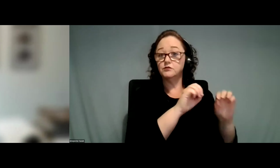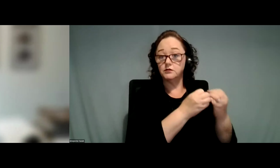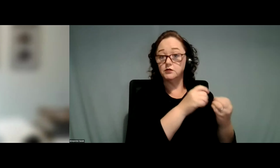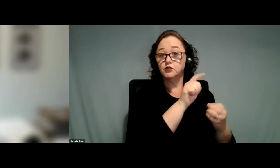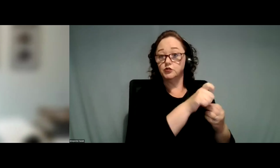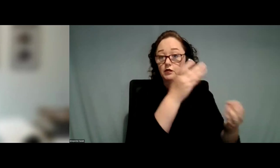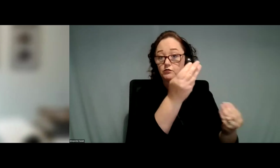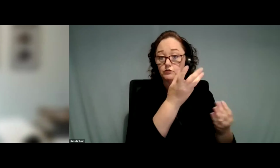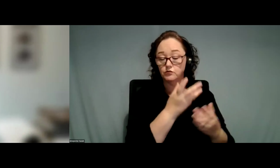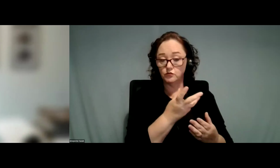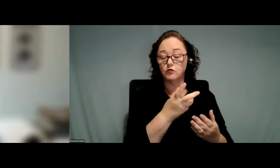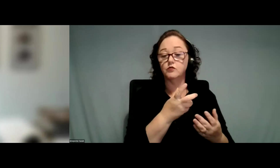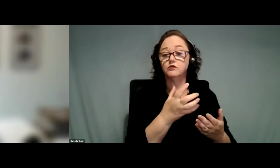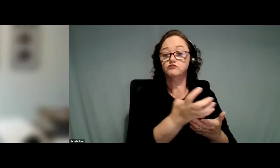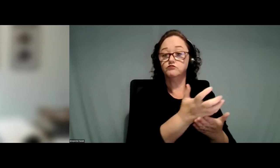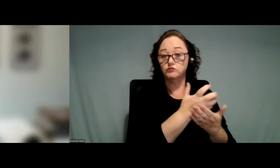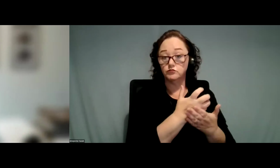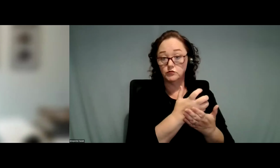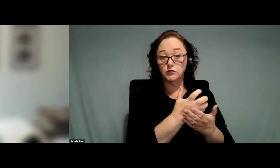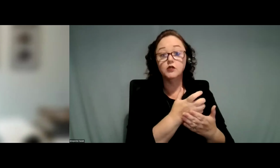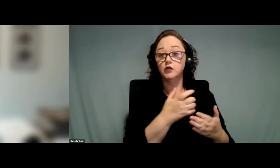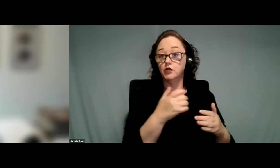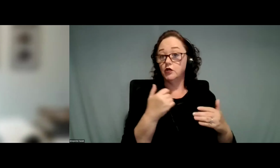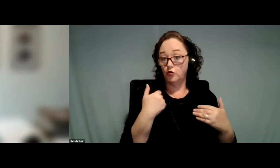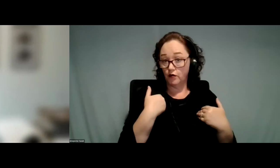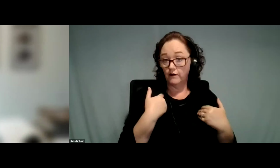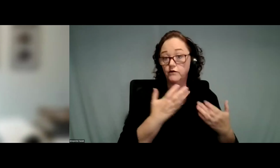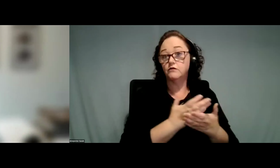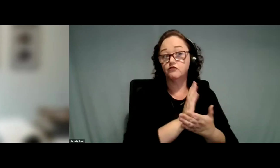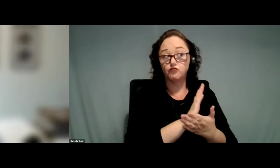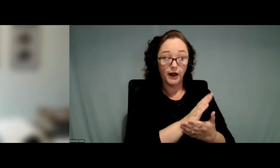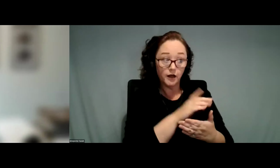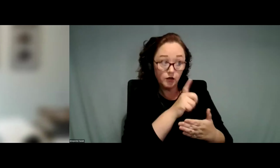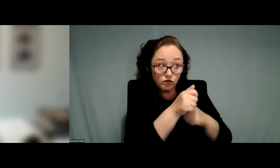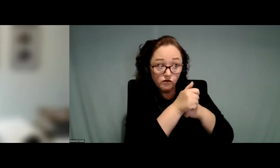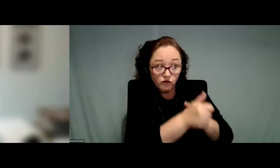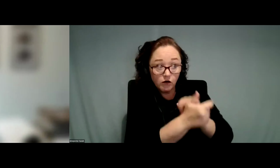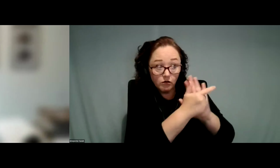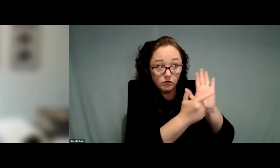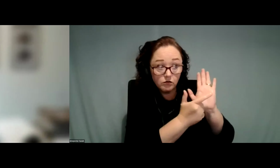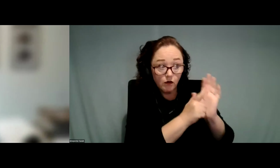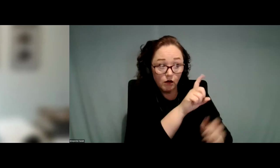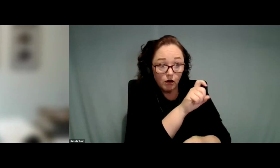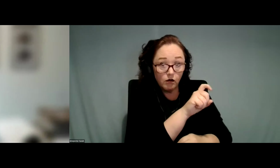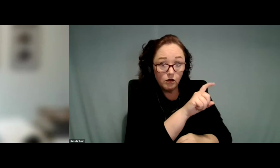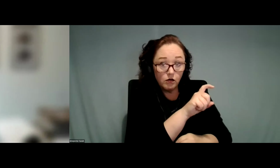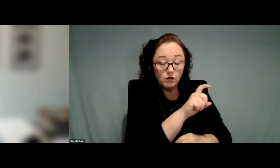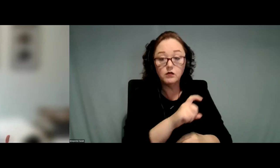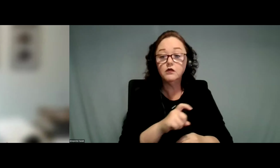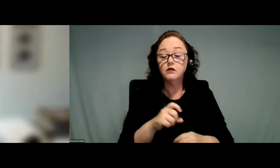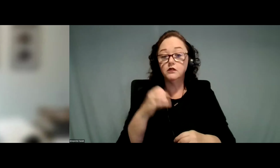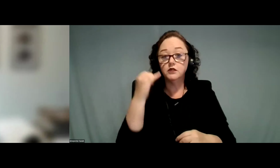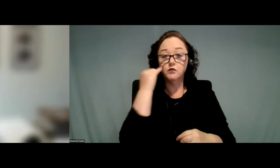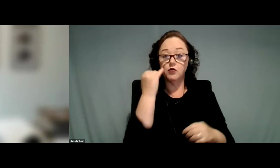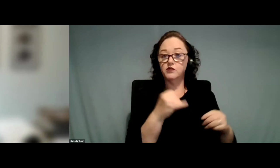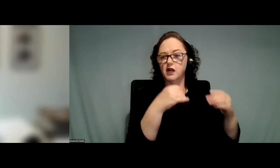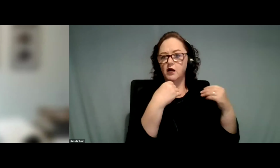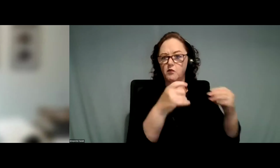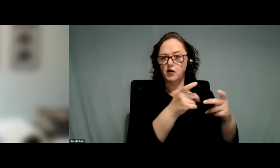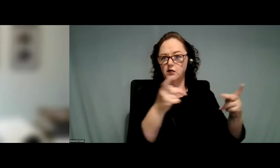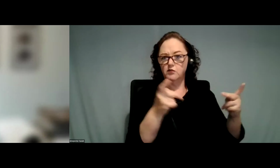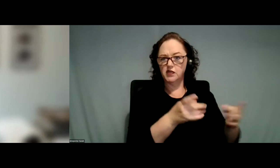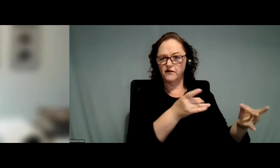the right to ask them to tell you, to confirm that they're complying with the law. Now, if the marketplace facilitator says to you, well,